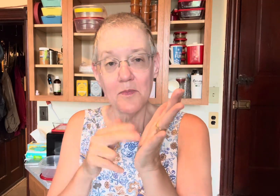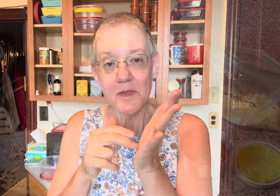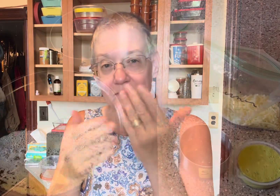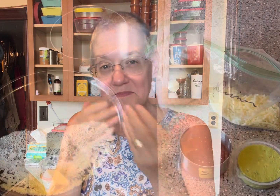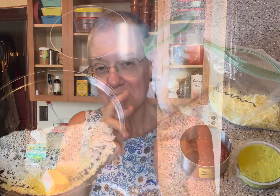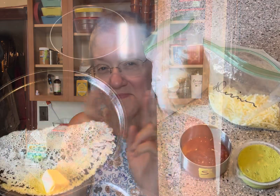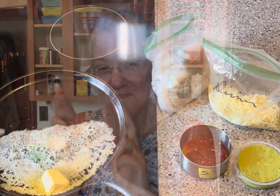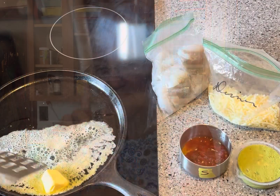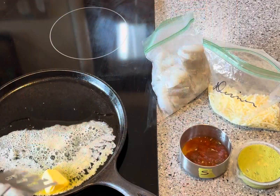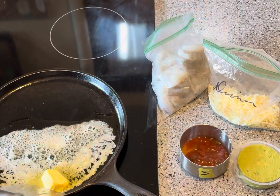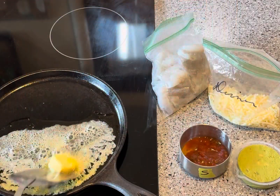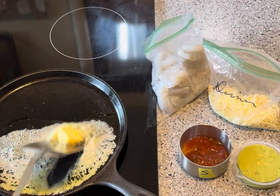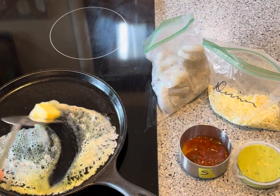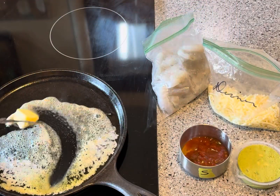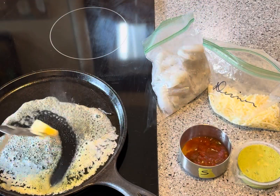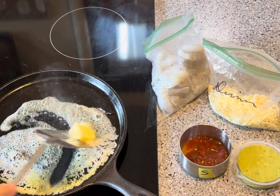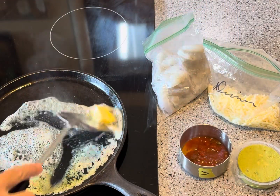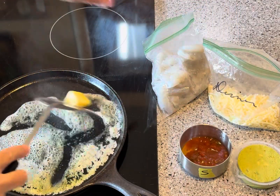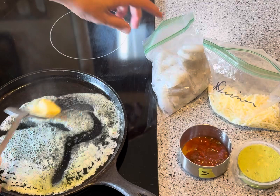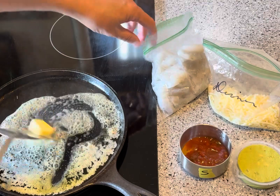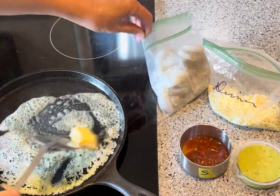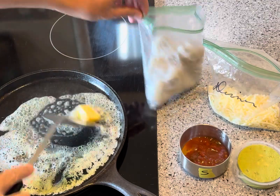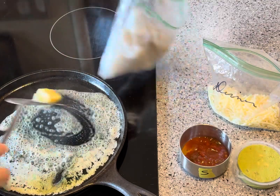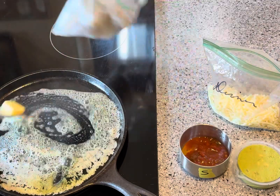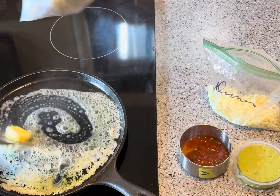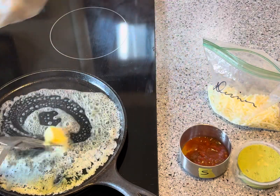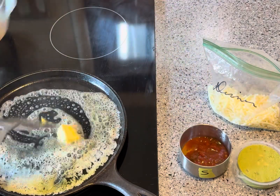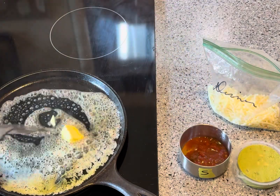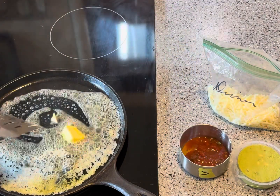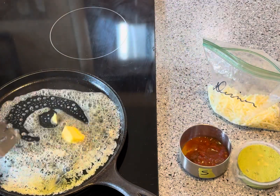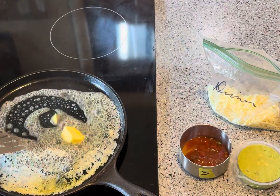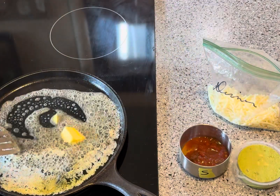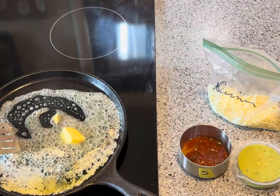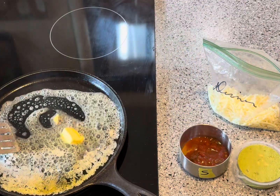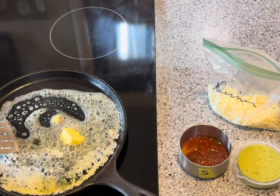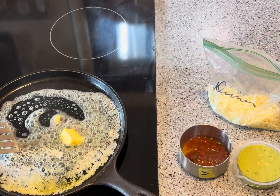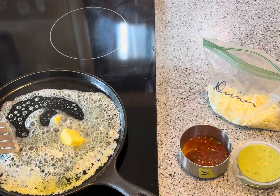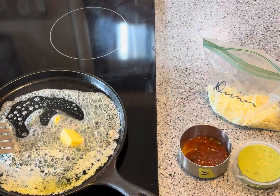I think the butter is melted and ready for cooking.